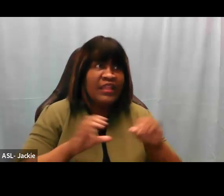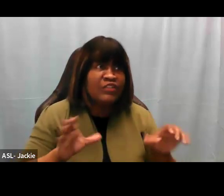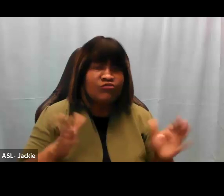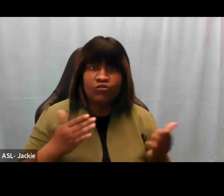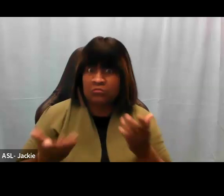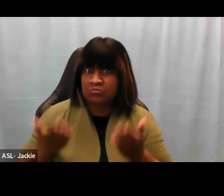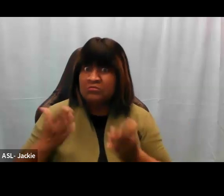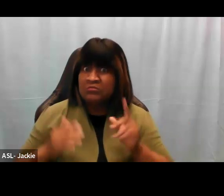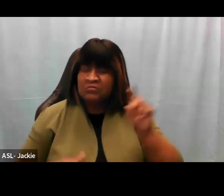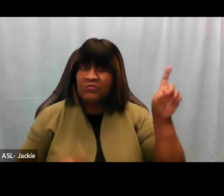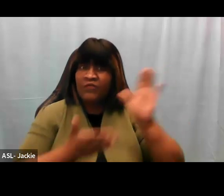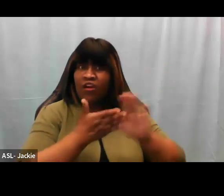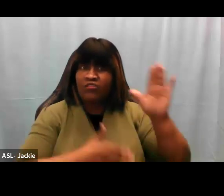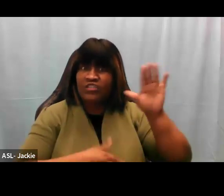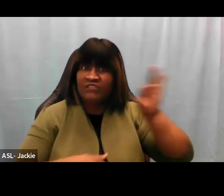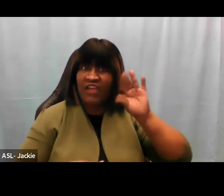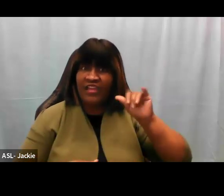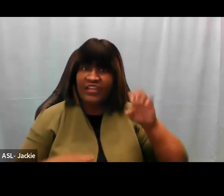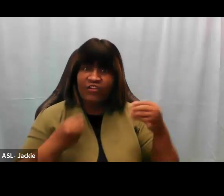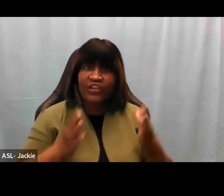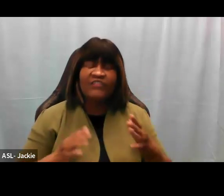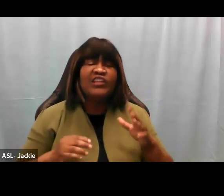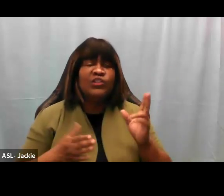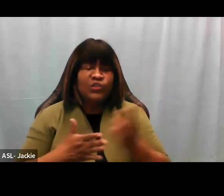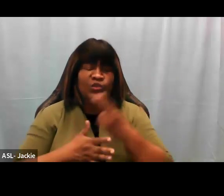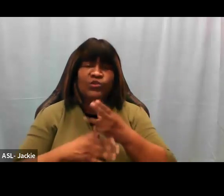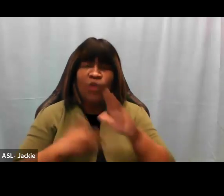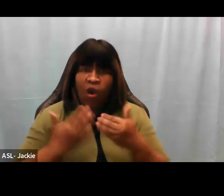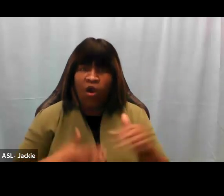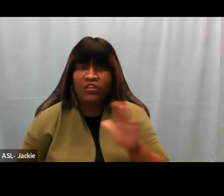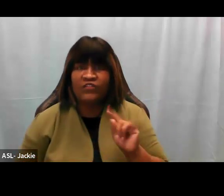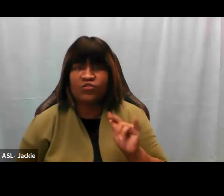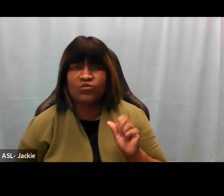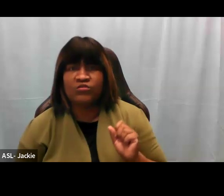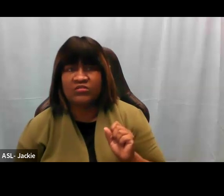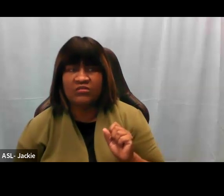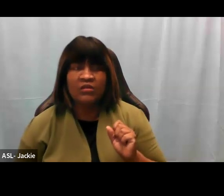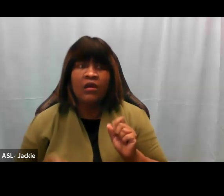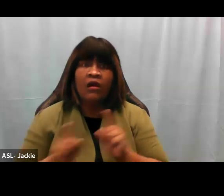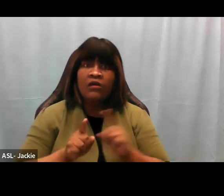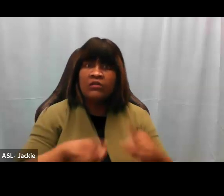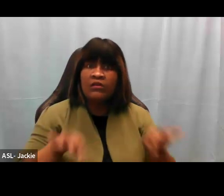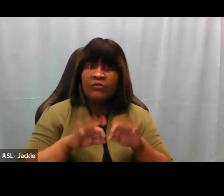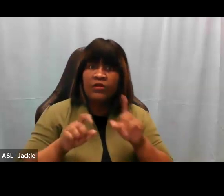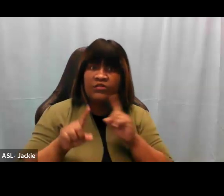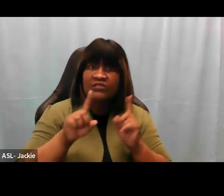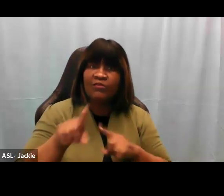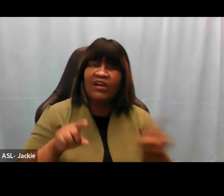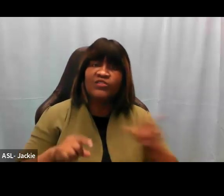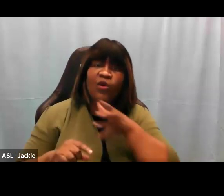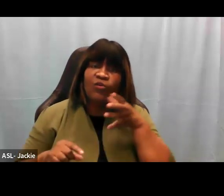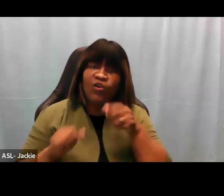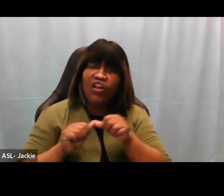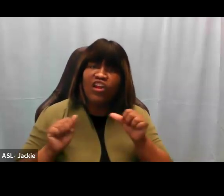setting. So you have to use all of those tools. Even responding, especially in rural